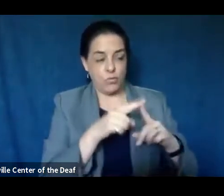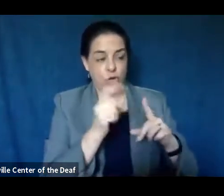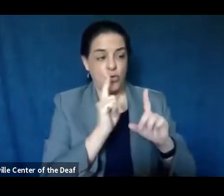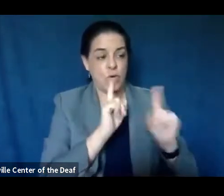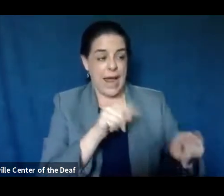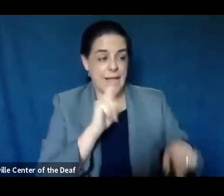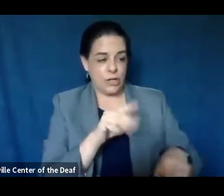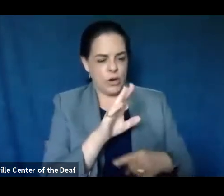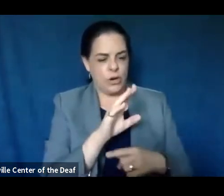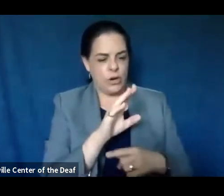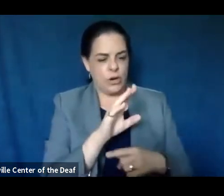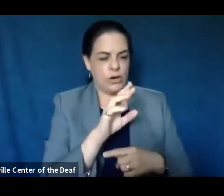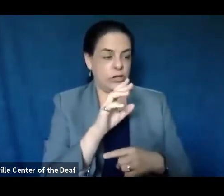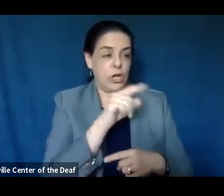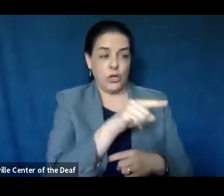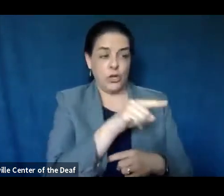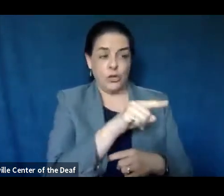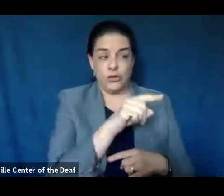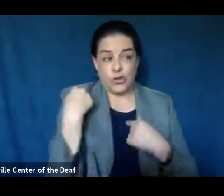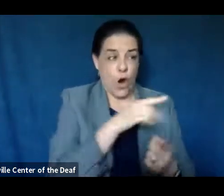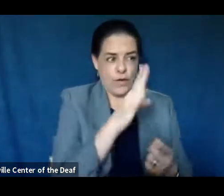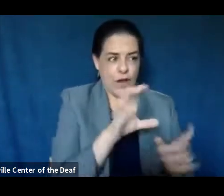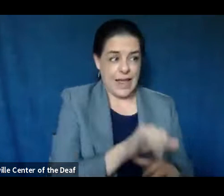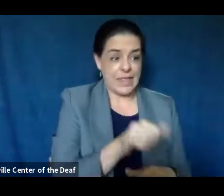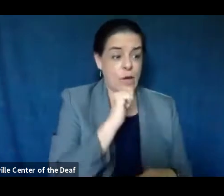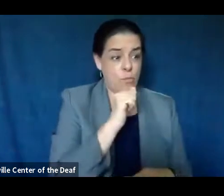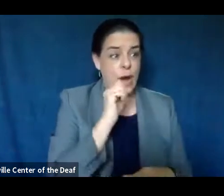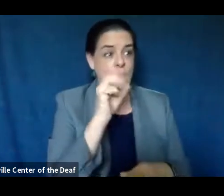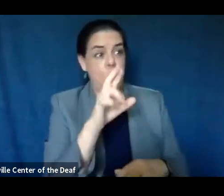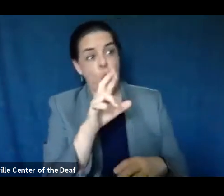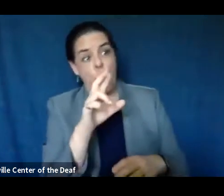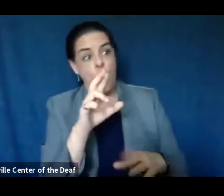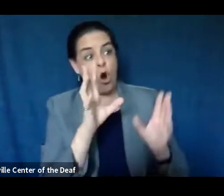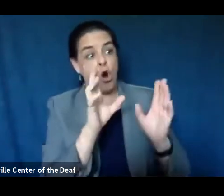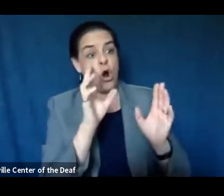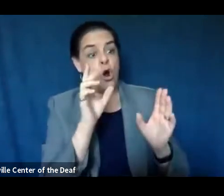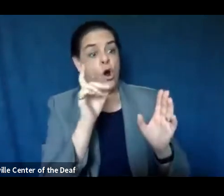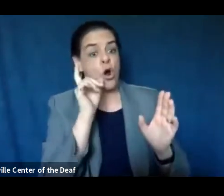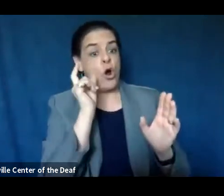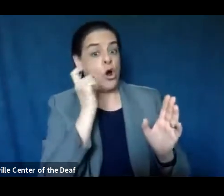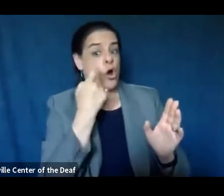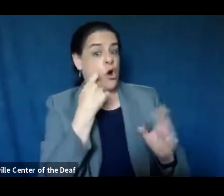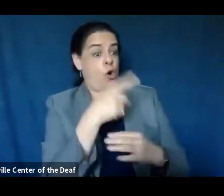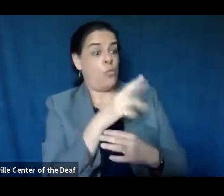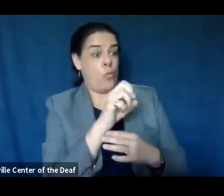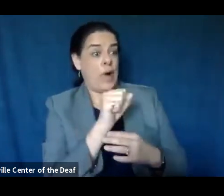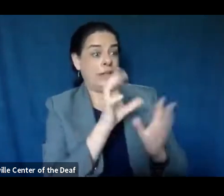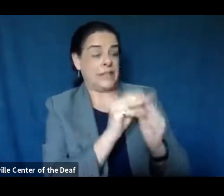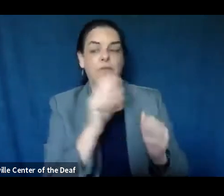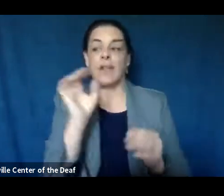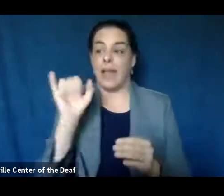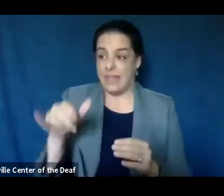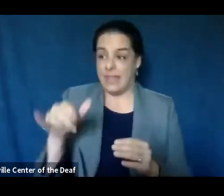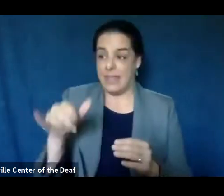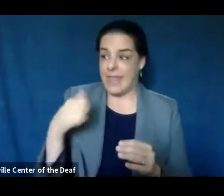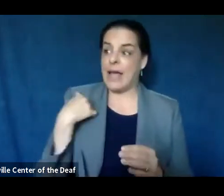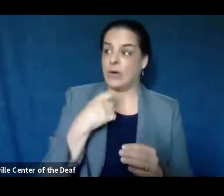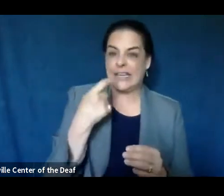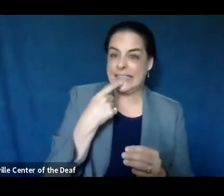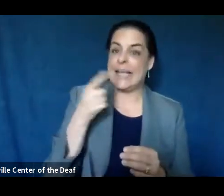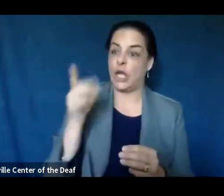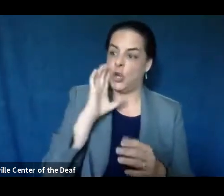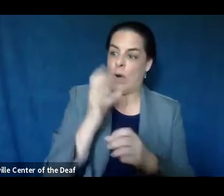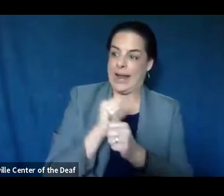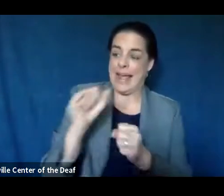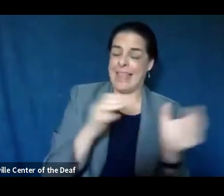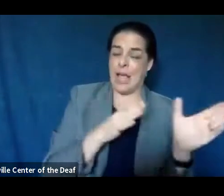done so either in private or press conferences. When will that person be available? That's what I just said. So we are going to make the epidemiologist available. You'll get the plan on how